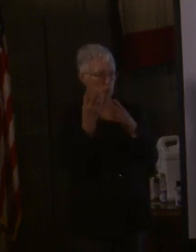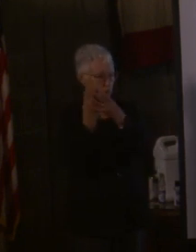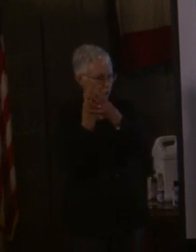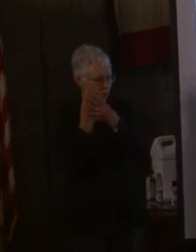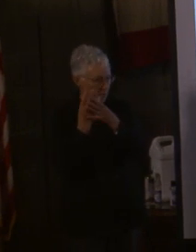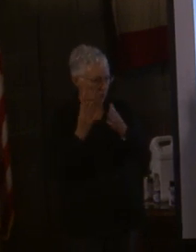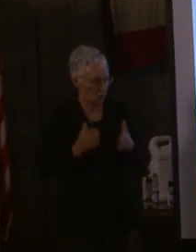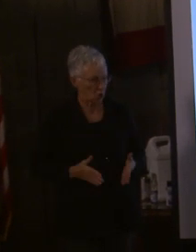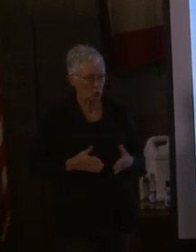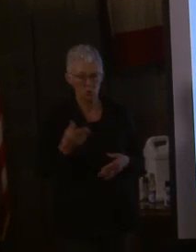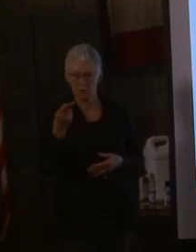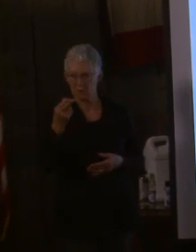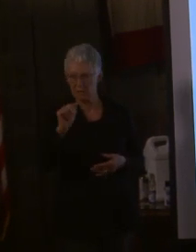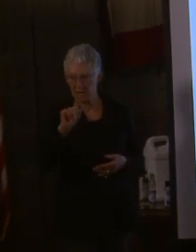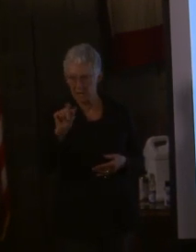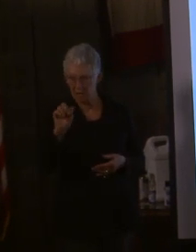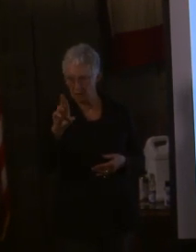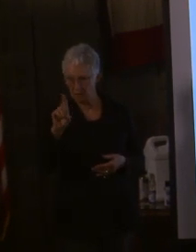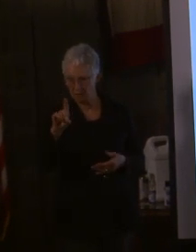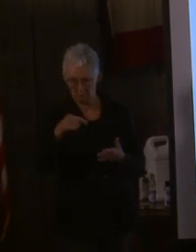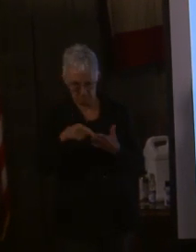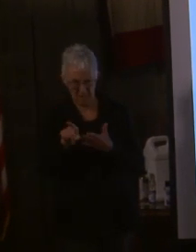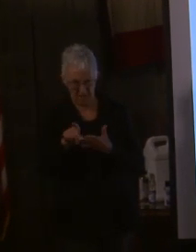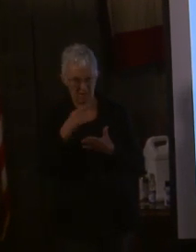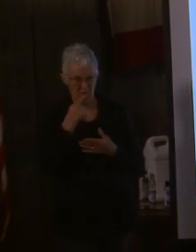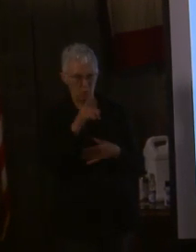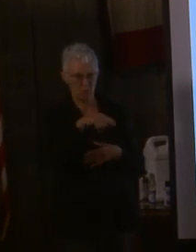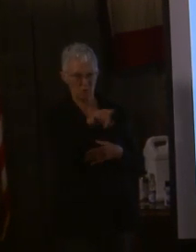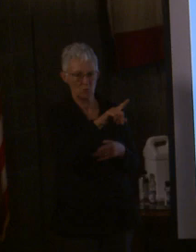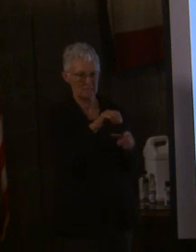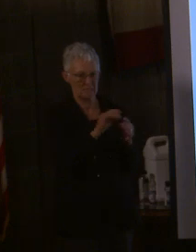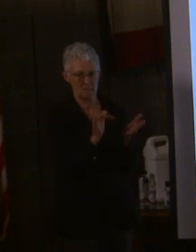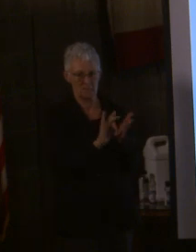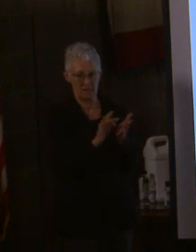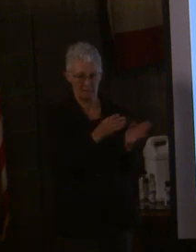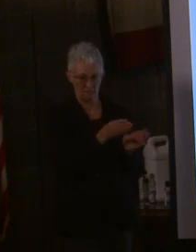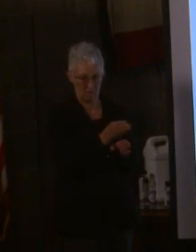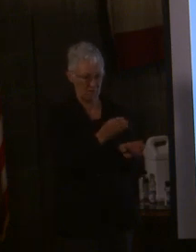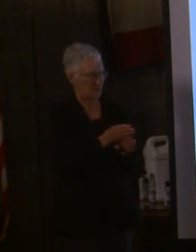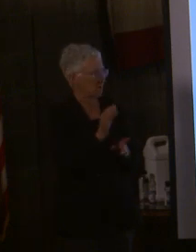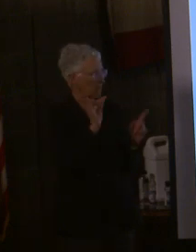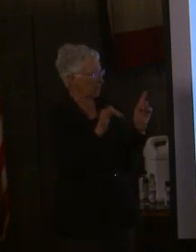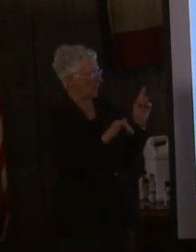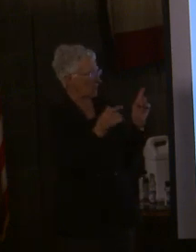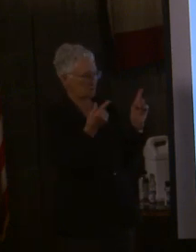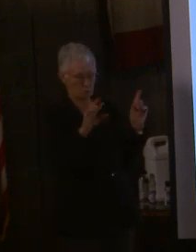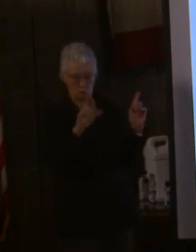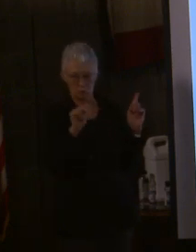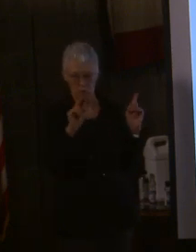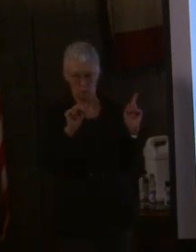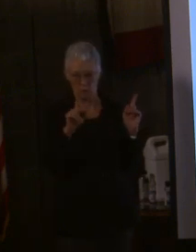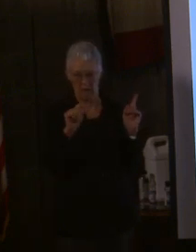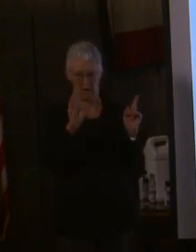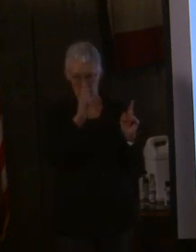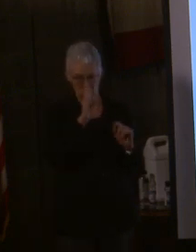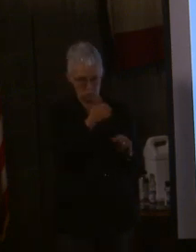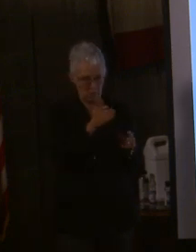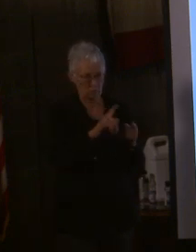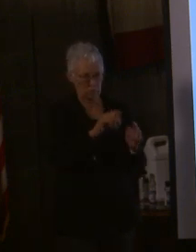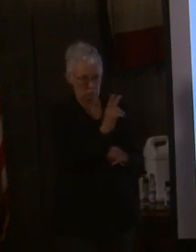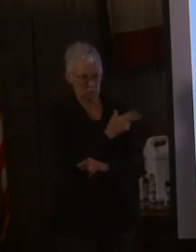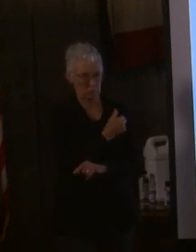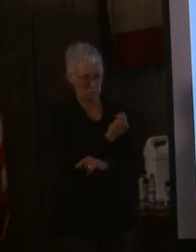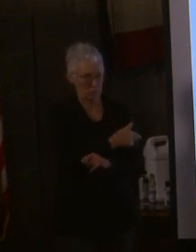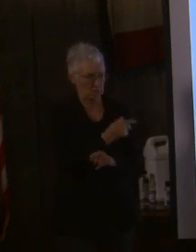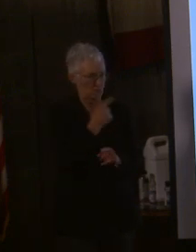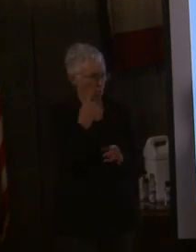pay. These are the sorts of things that we're going to be giving the grants for with regard to our hospitals to be able to help out, to make sure that